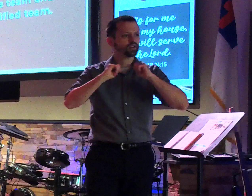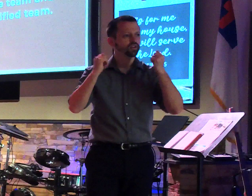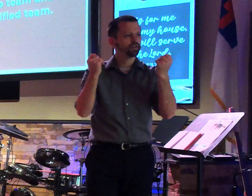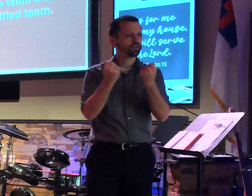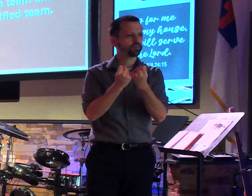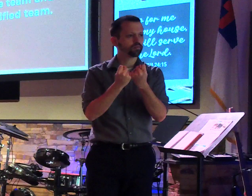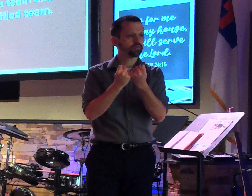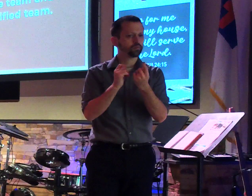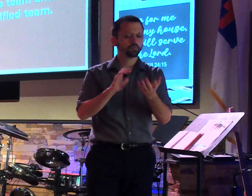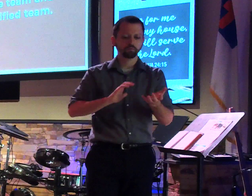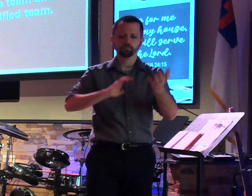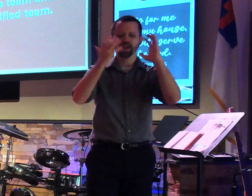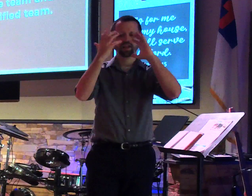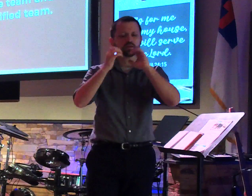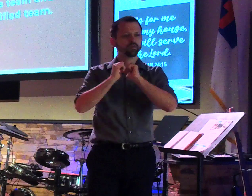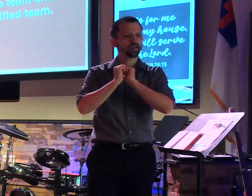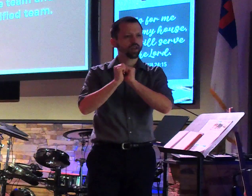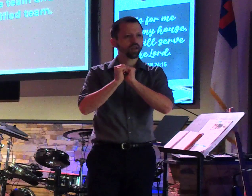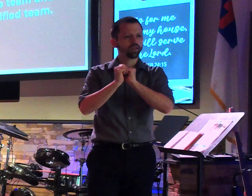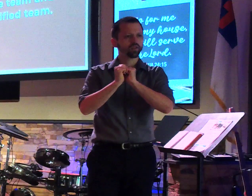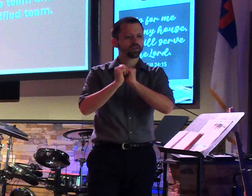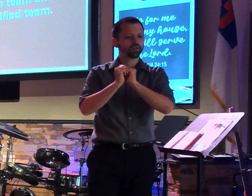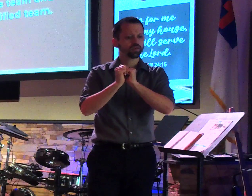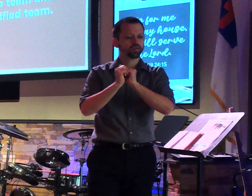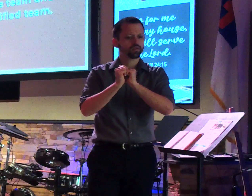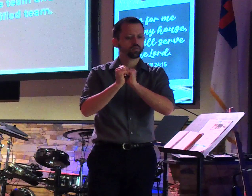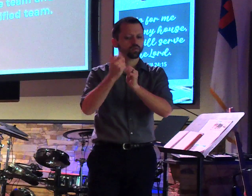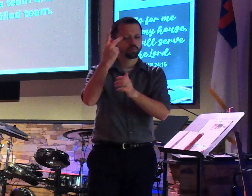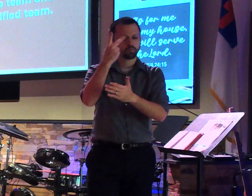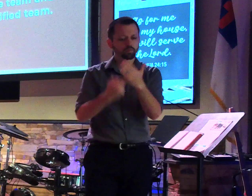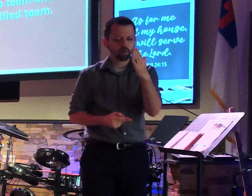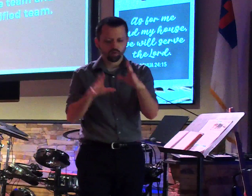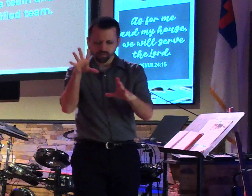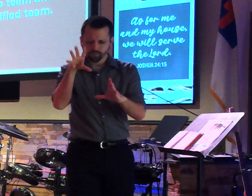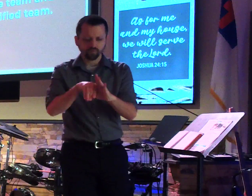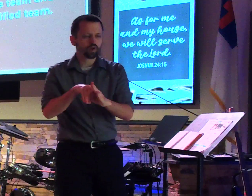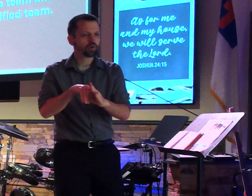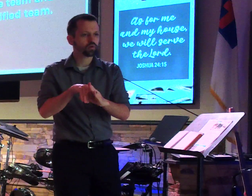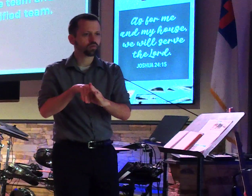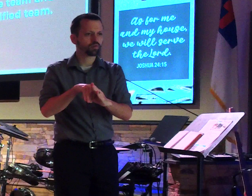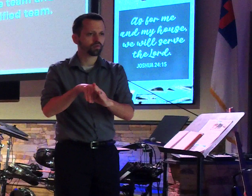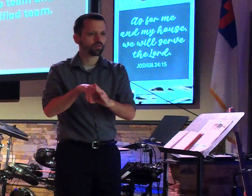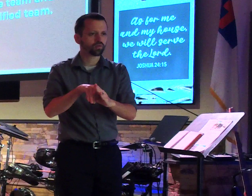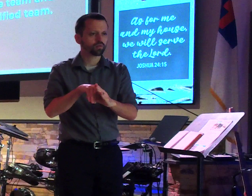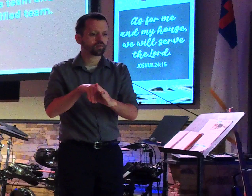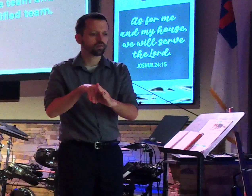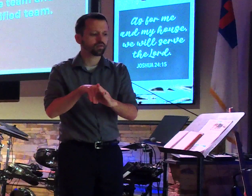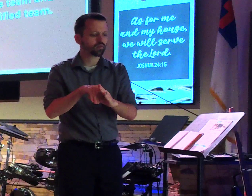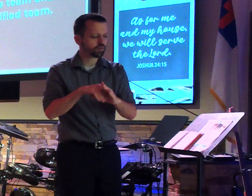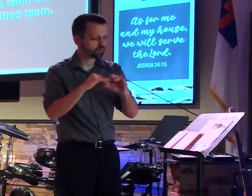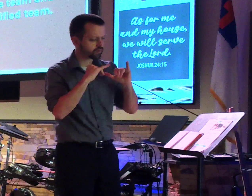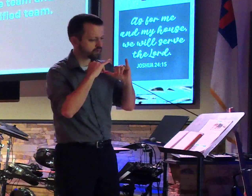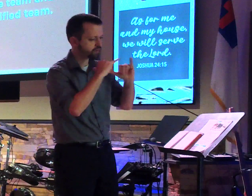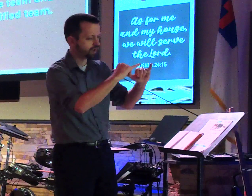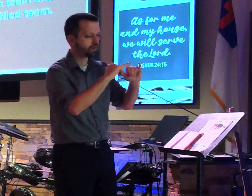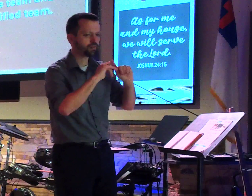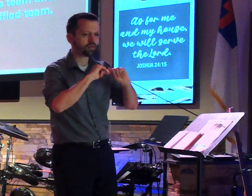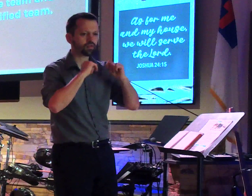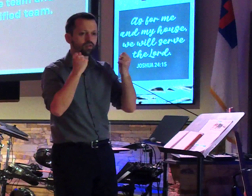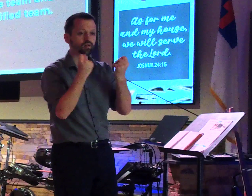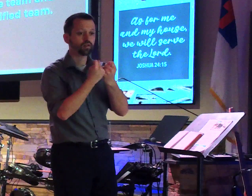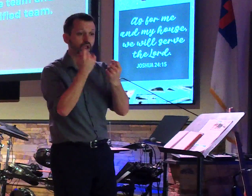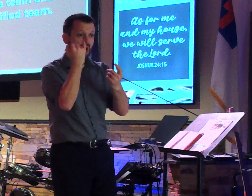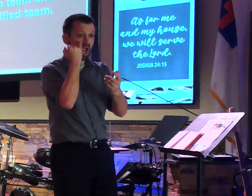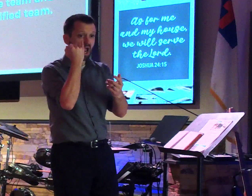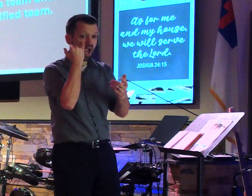together. We were both fully engaged in this. We're on the same team. If we